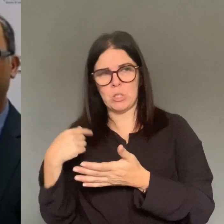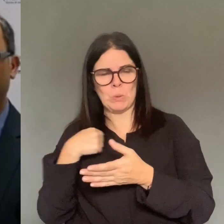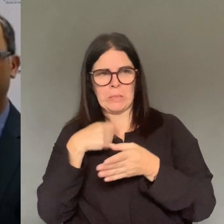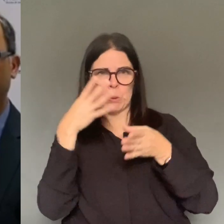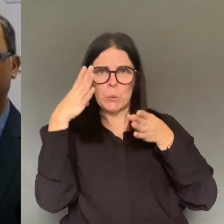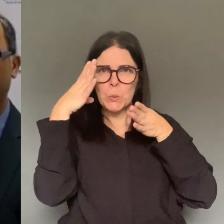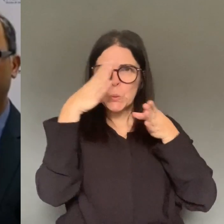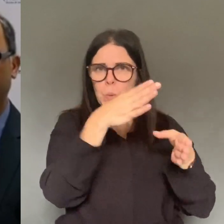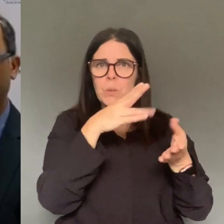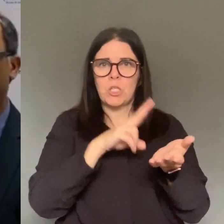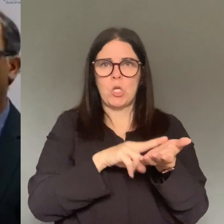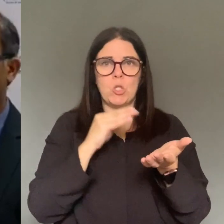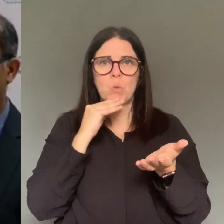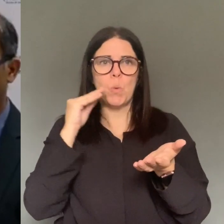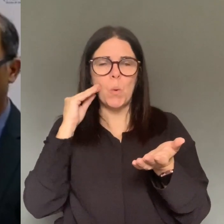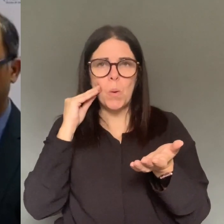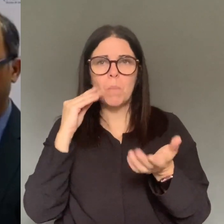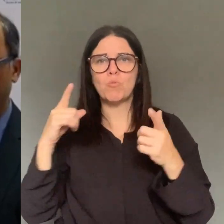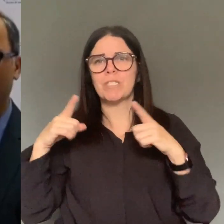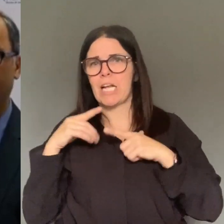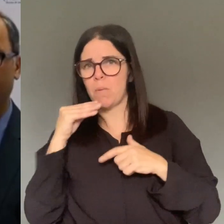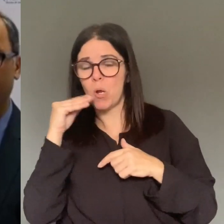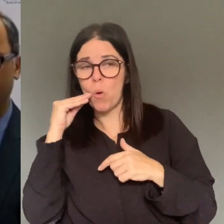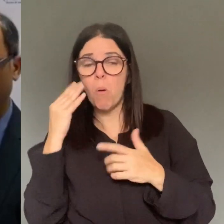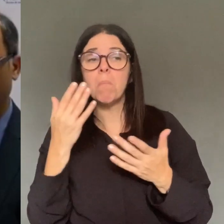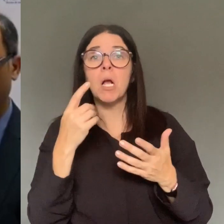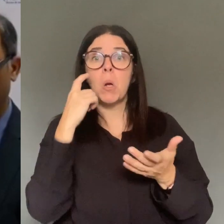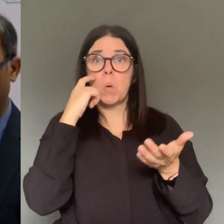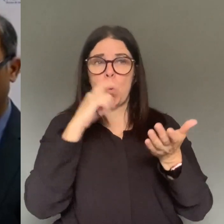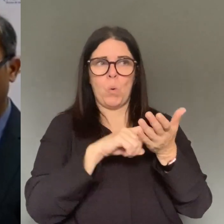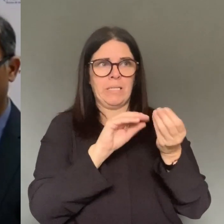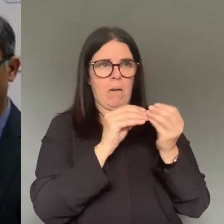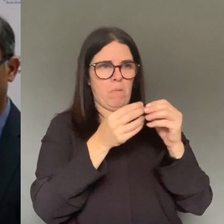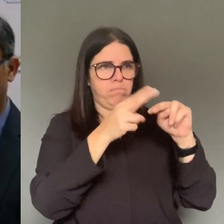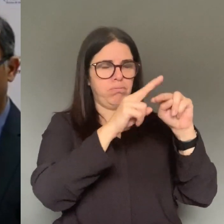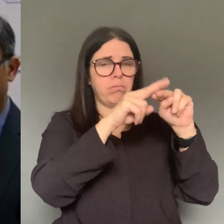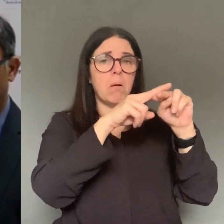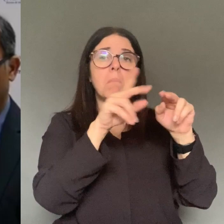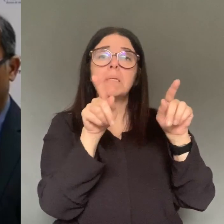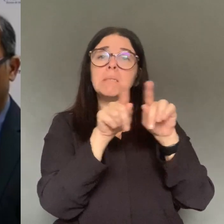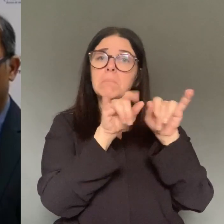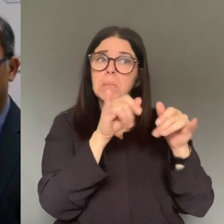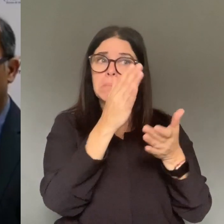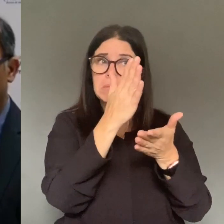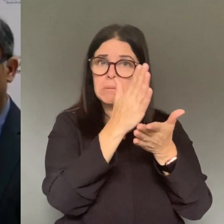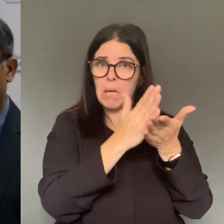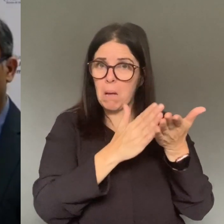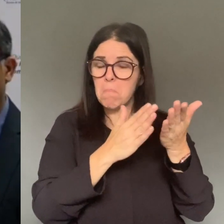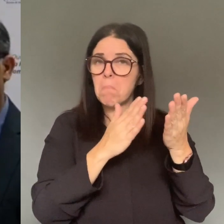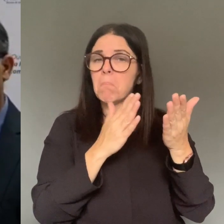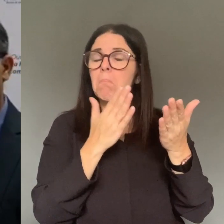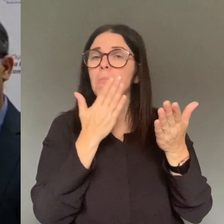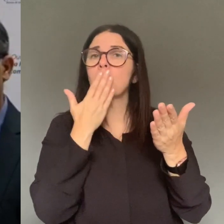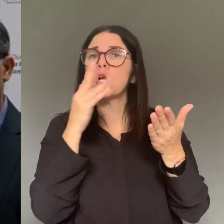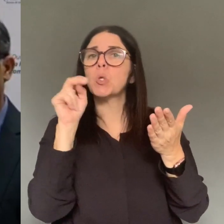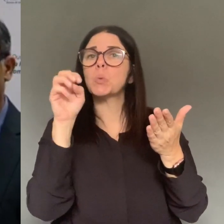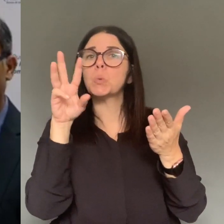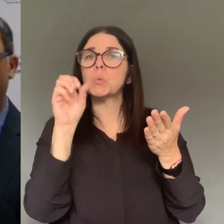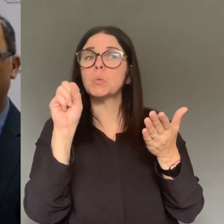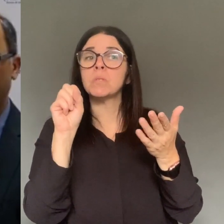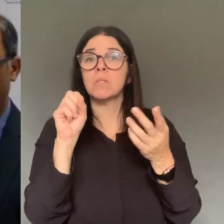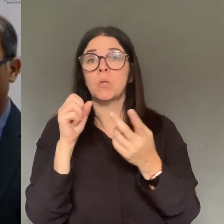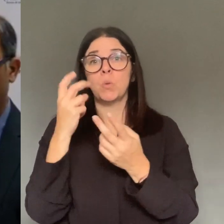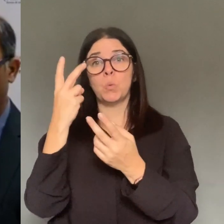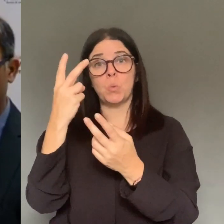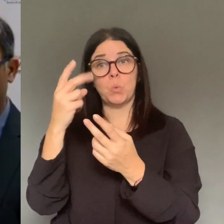is very difficult to handle and accept by anyone who is living here. Since last week, our focus has been in the long-term care homes